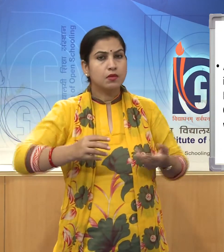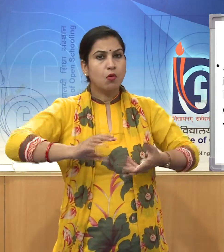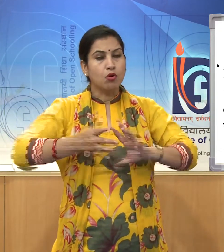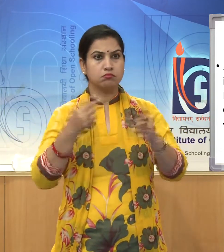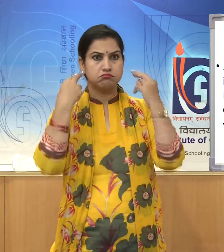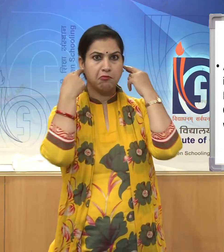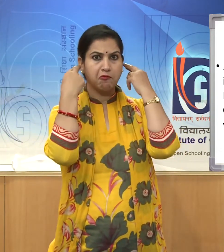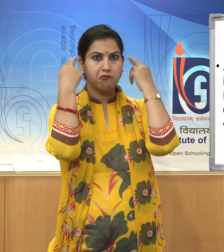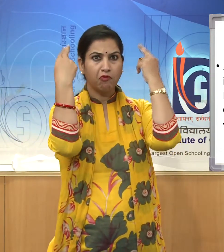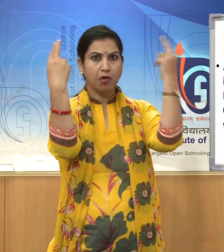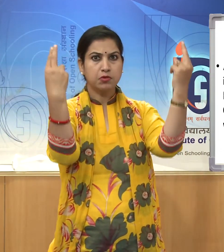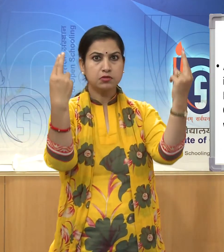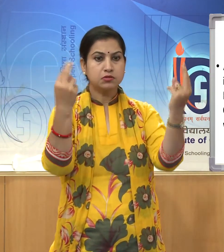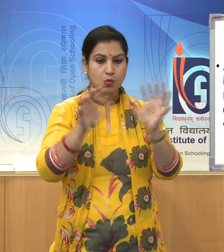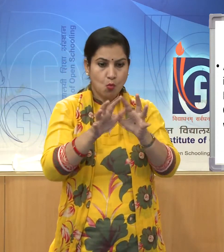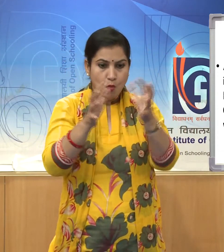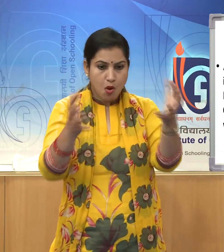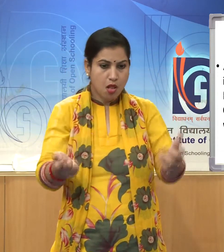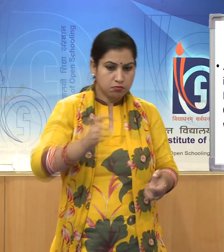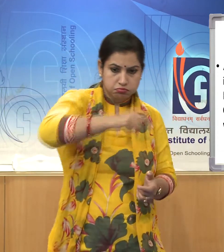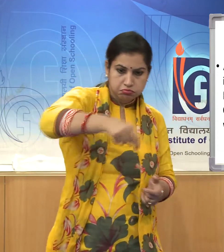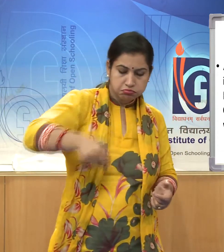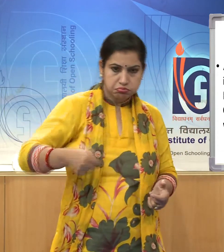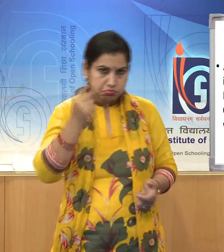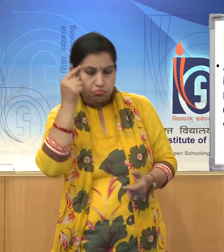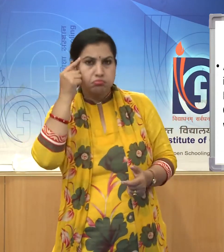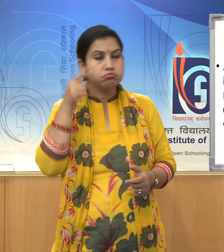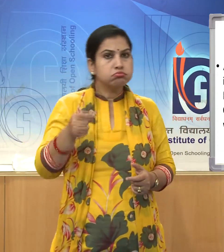which made him famous world over.